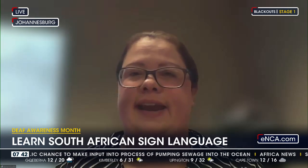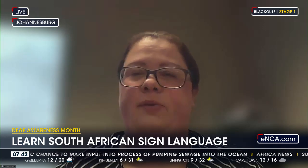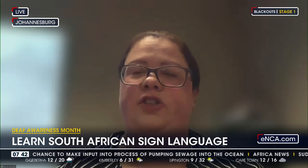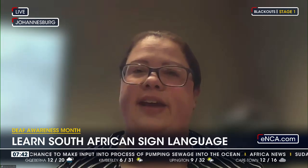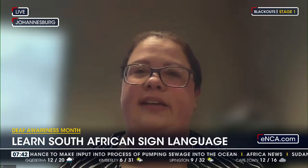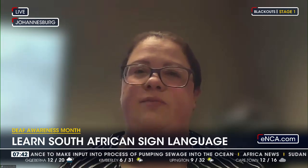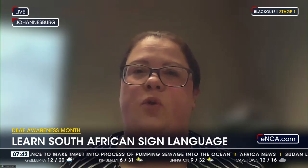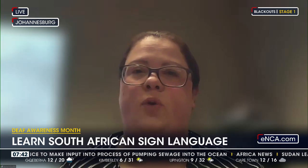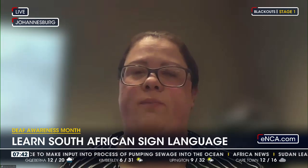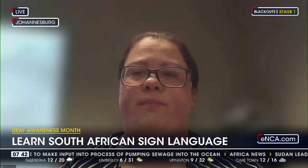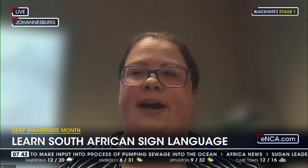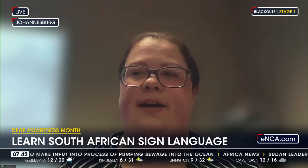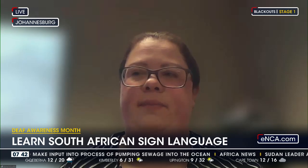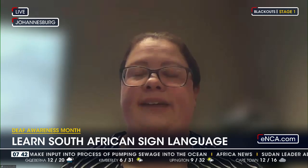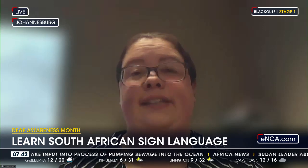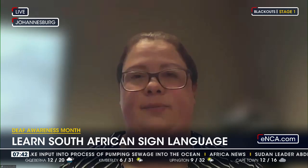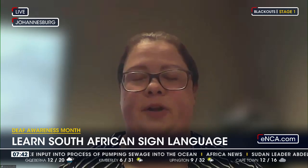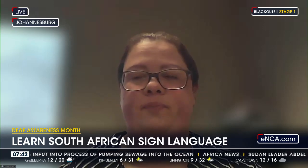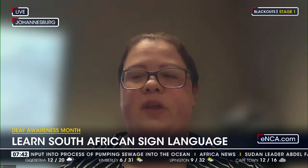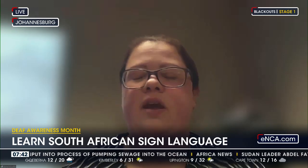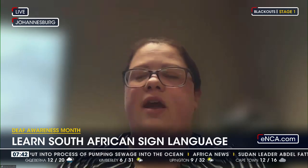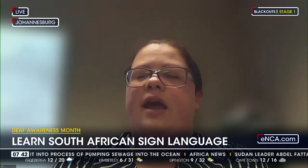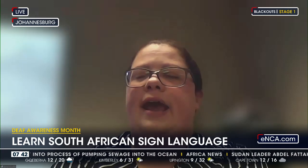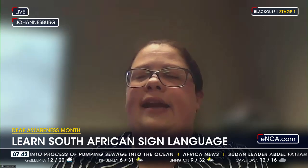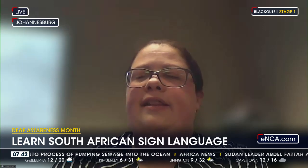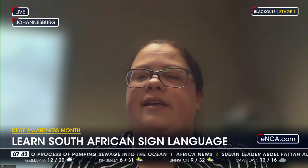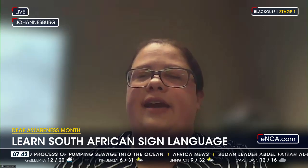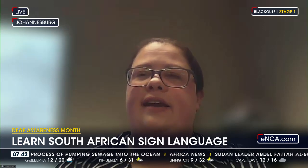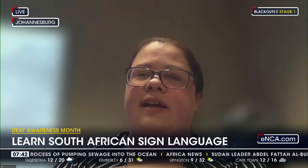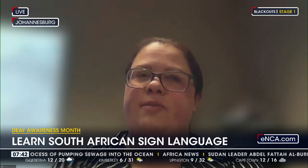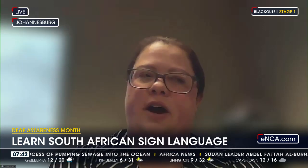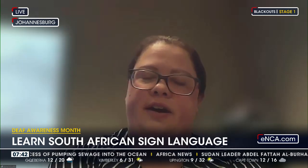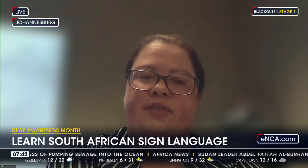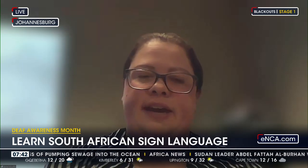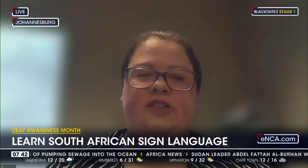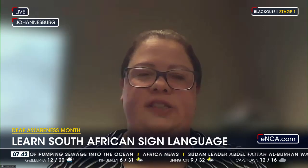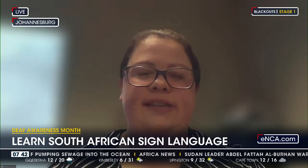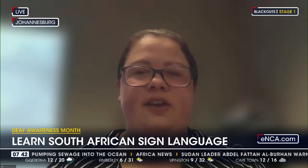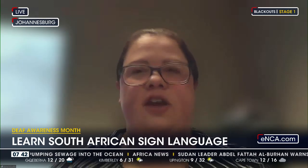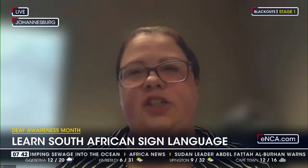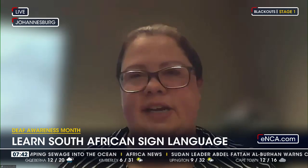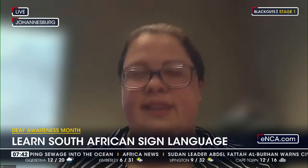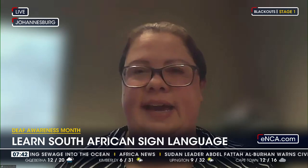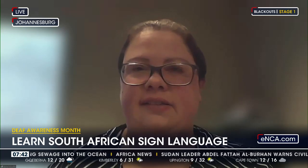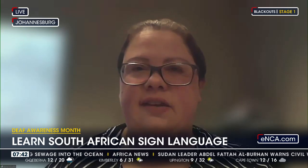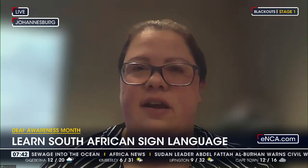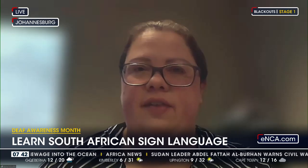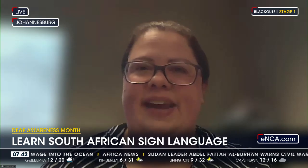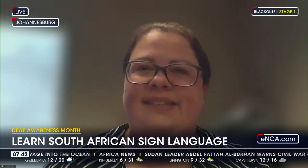sign language that is more accessible. And I think that another part of that is just acknowledging that there